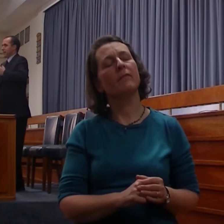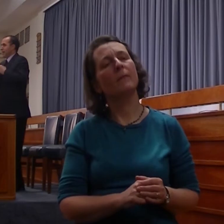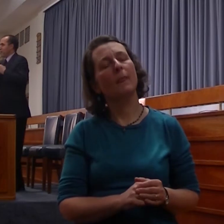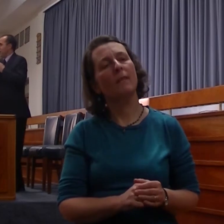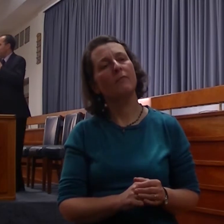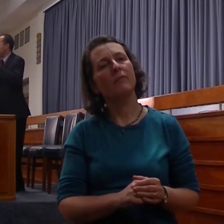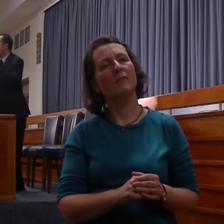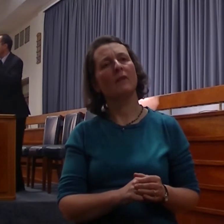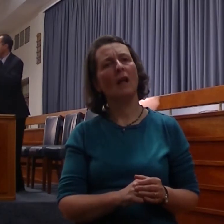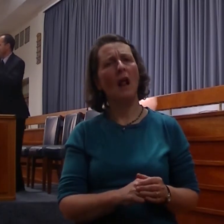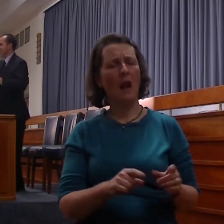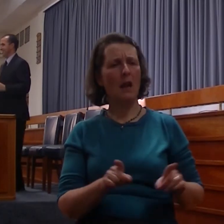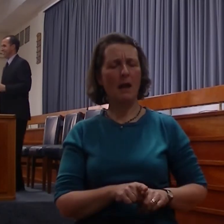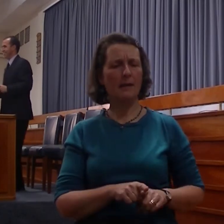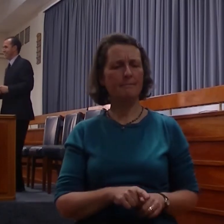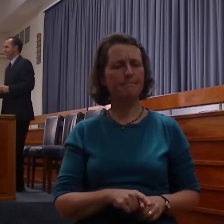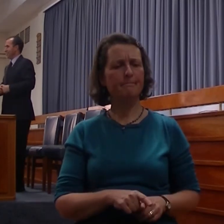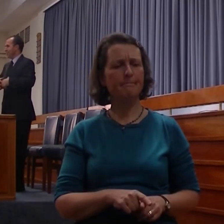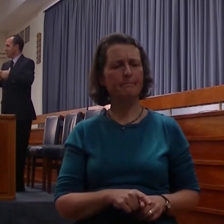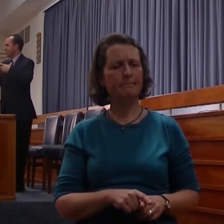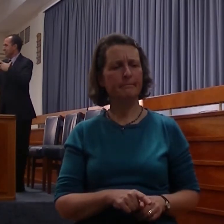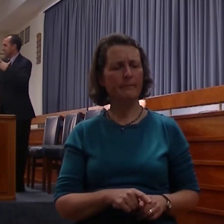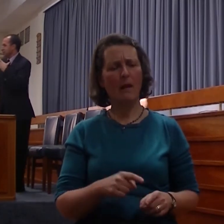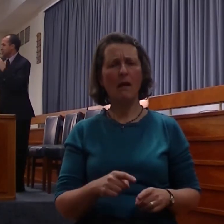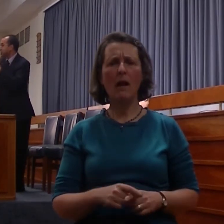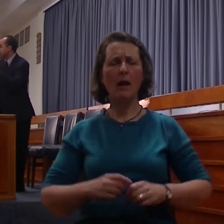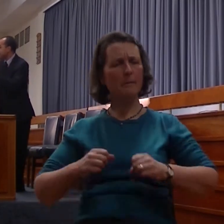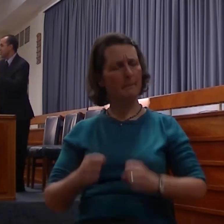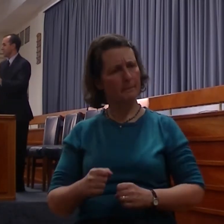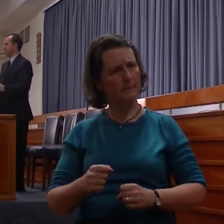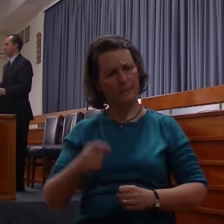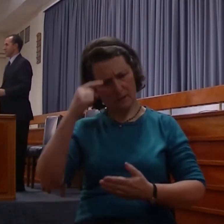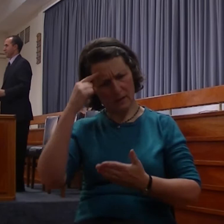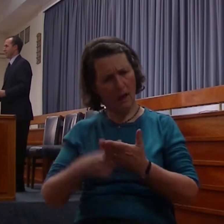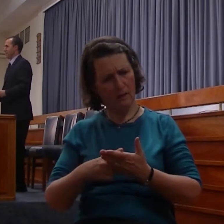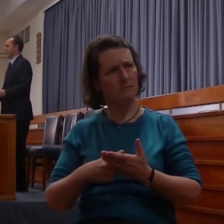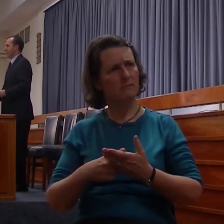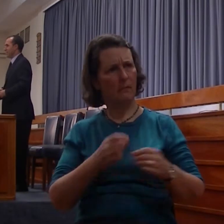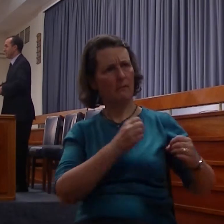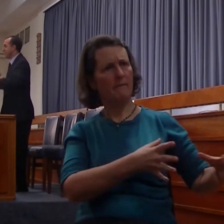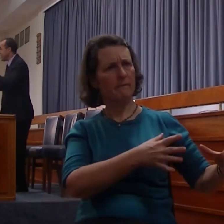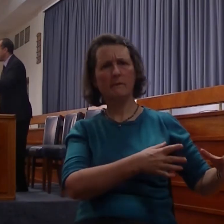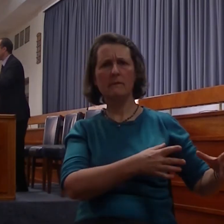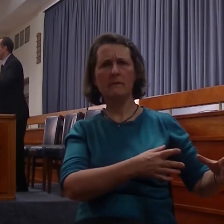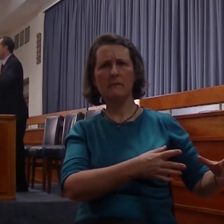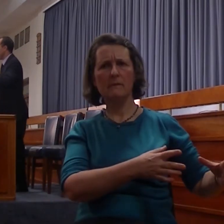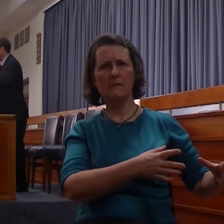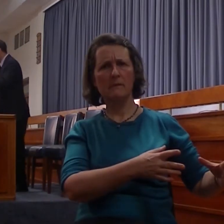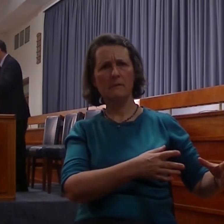means they left their first love. It was a willful decision.